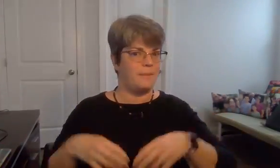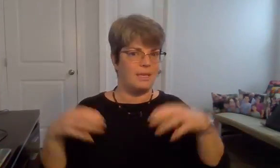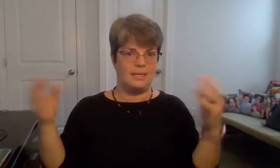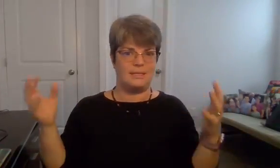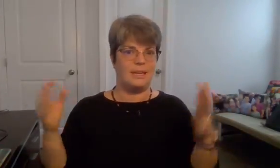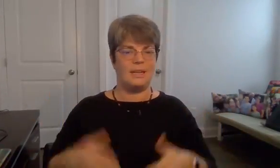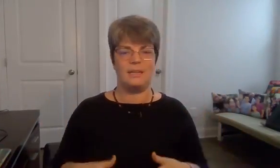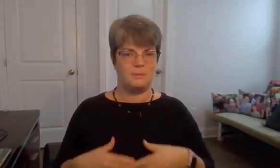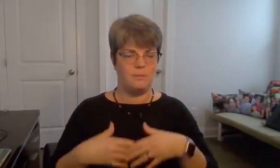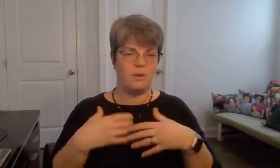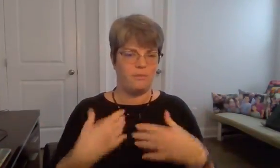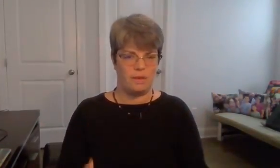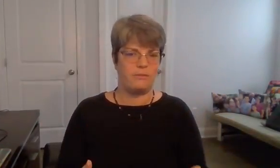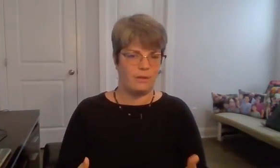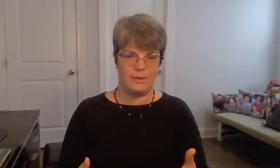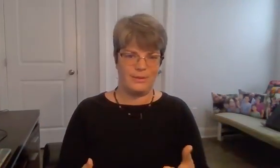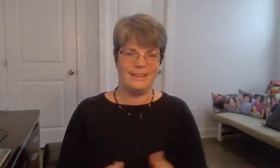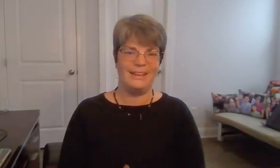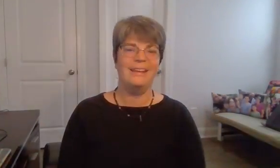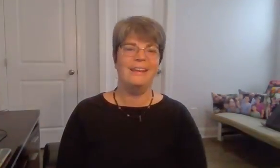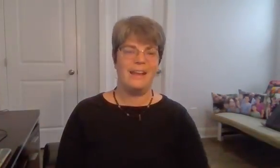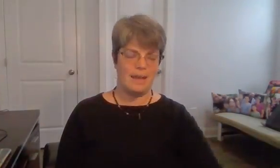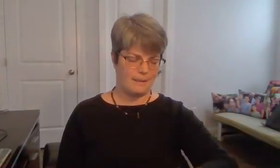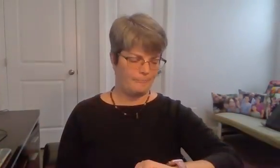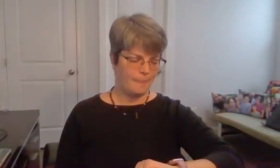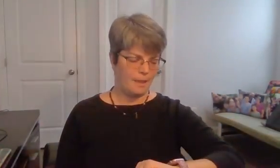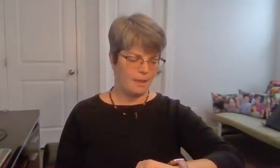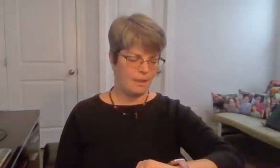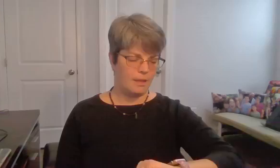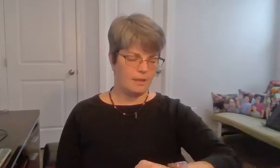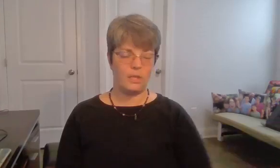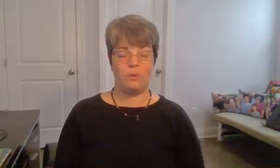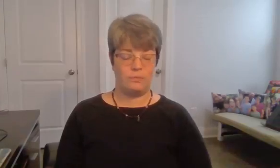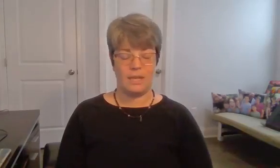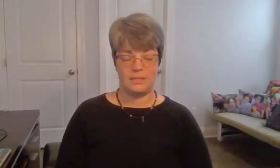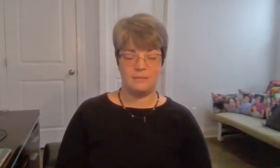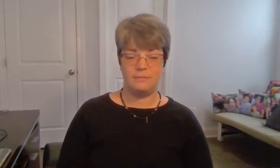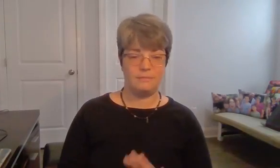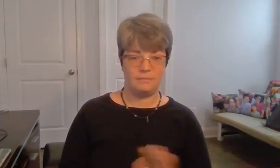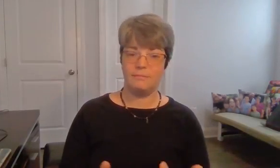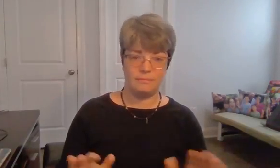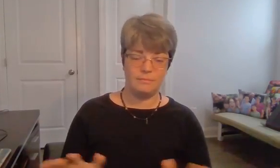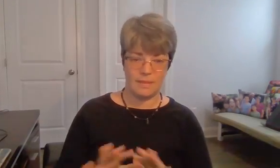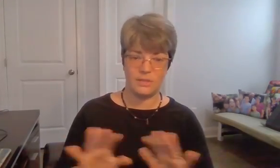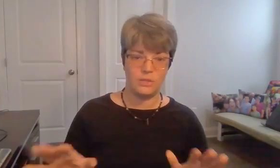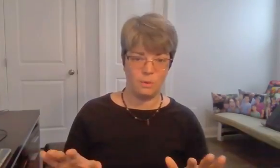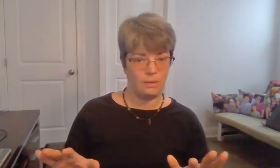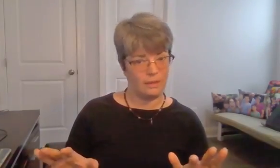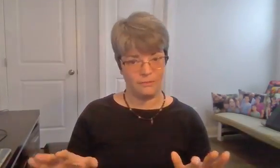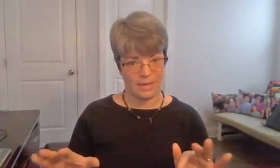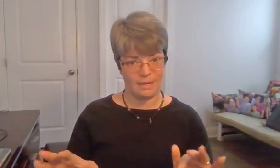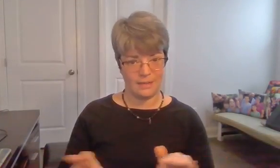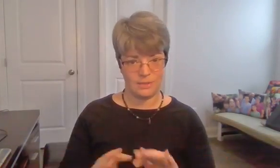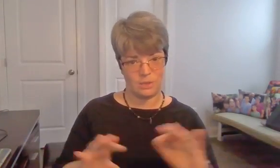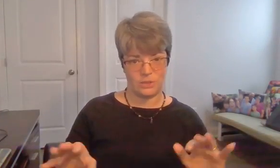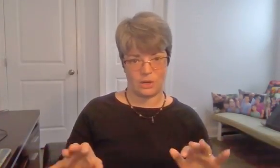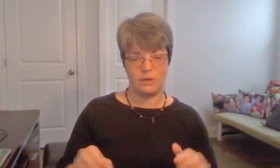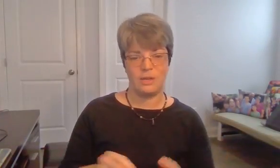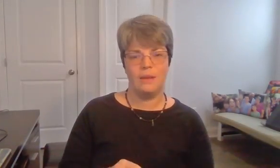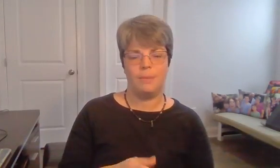gets excited and gives me more of whatever I'm doing. So that's totally fine, and that's a start. But